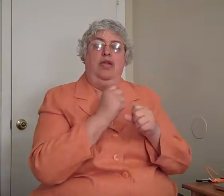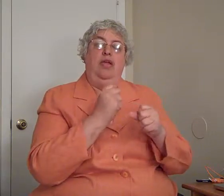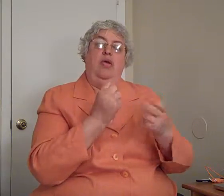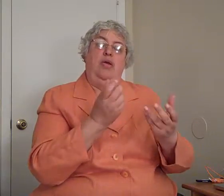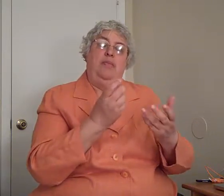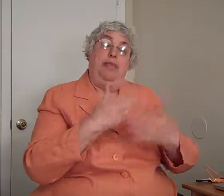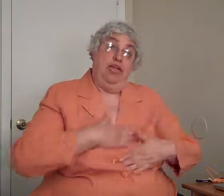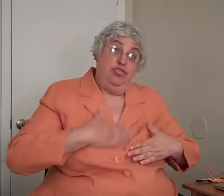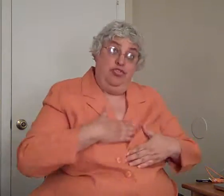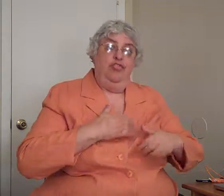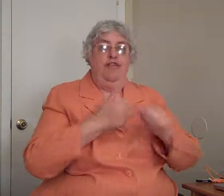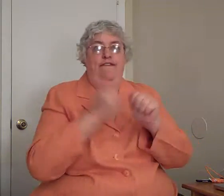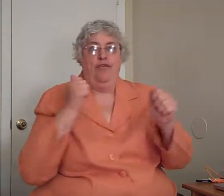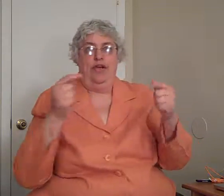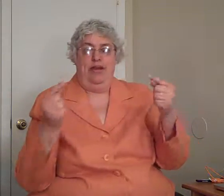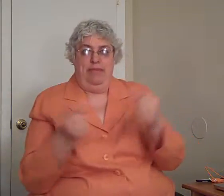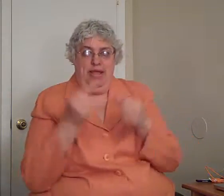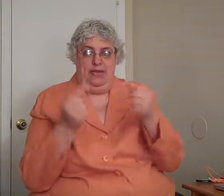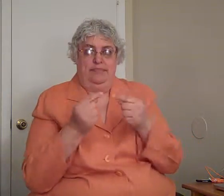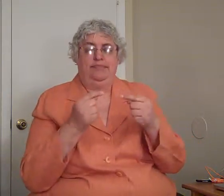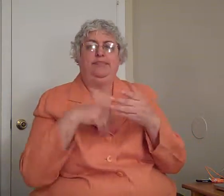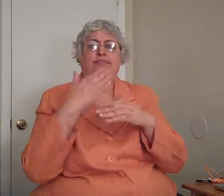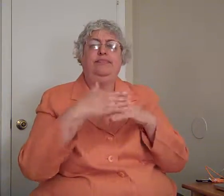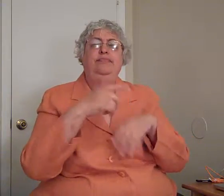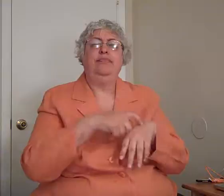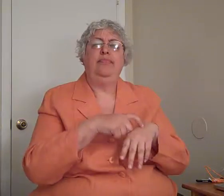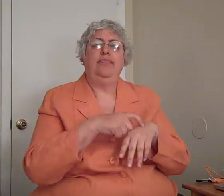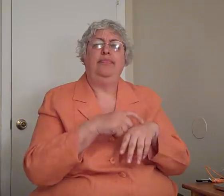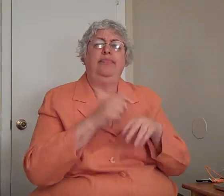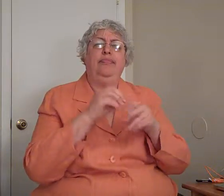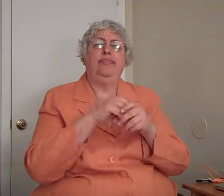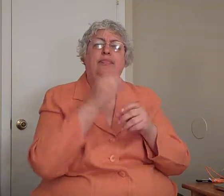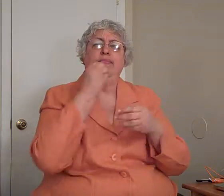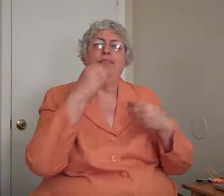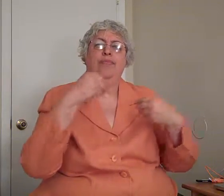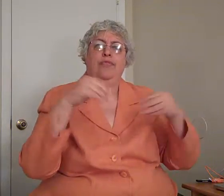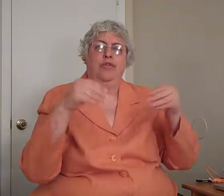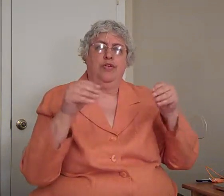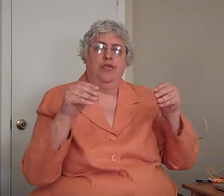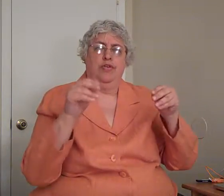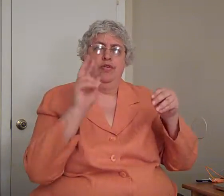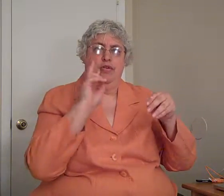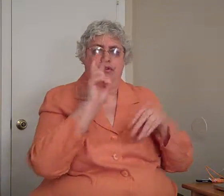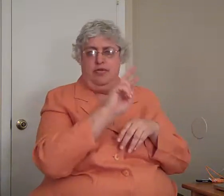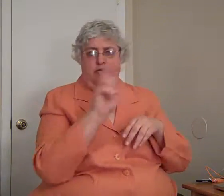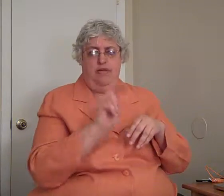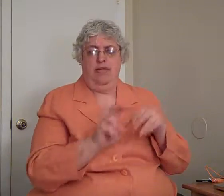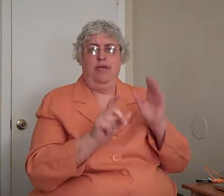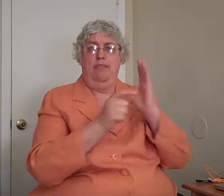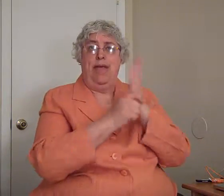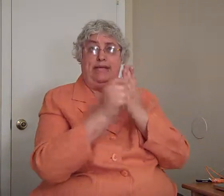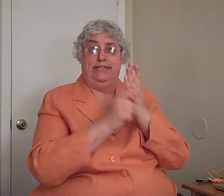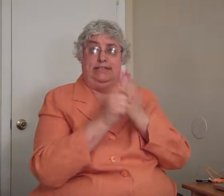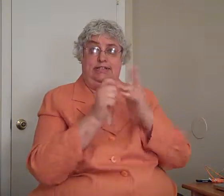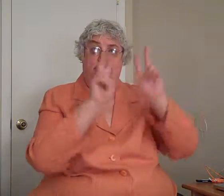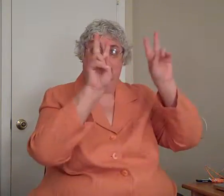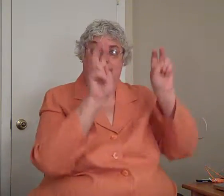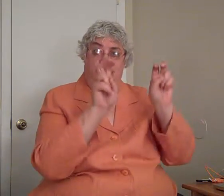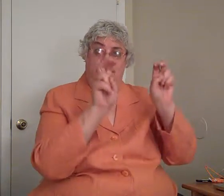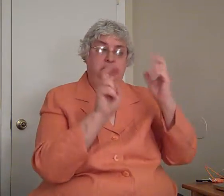right? Well, next time you're in the grocery store, I want you to look closely at the headlines used on the covers of the magazines that are in the rack, right